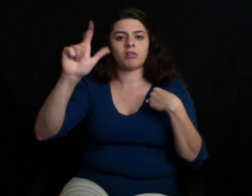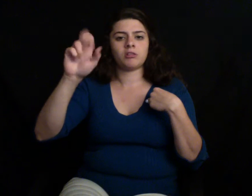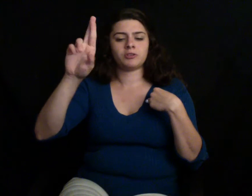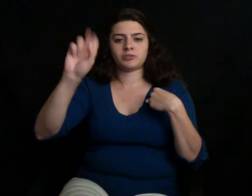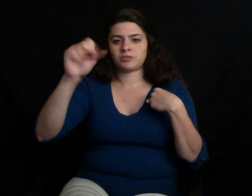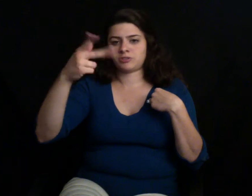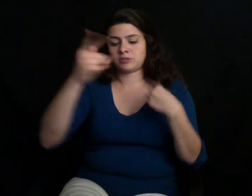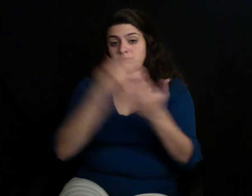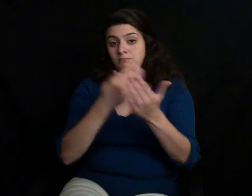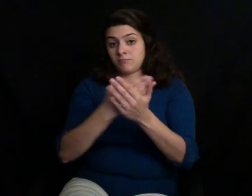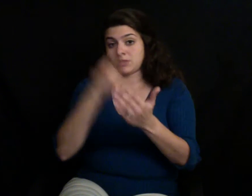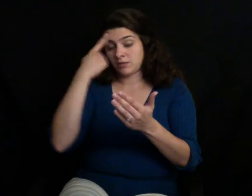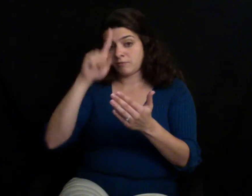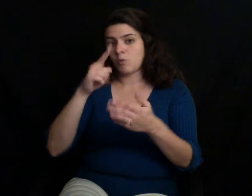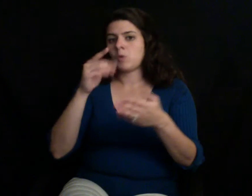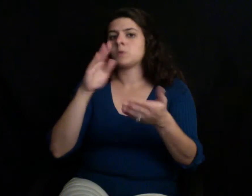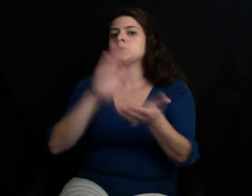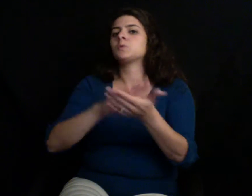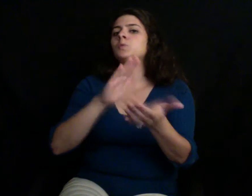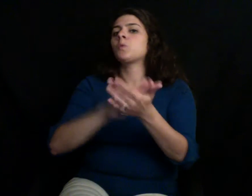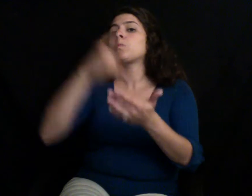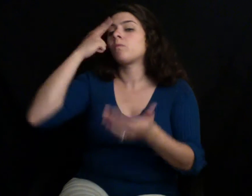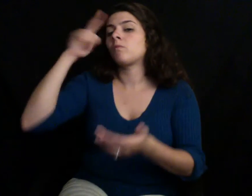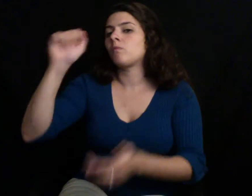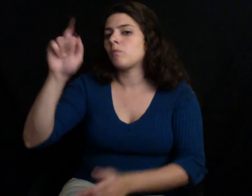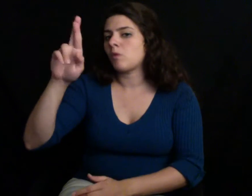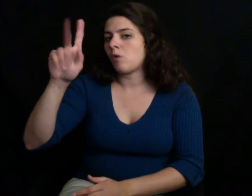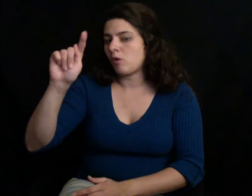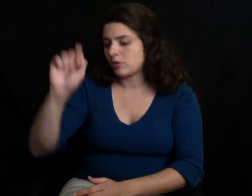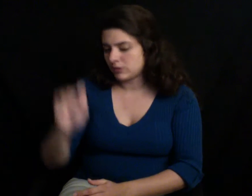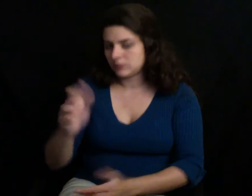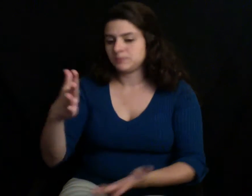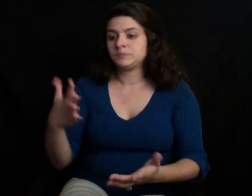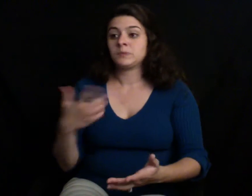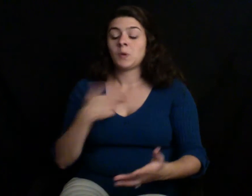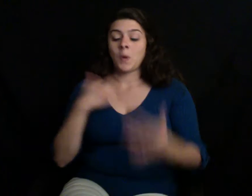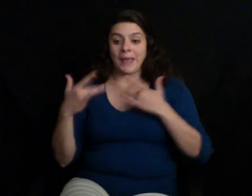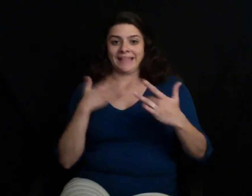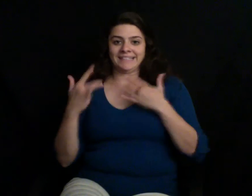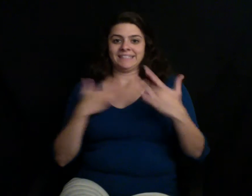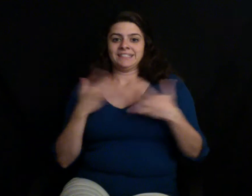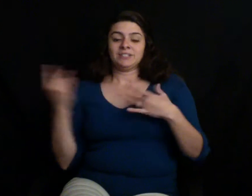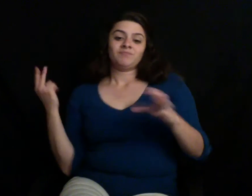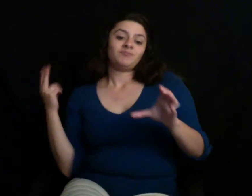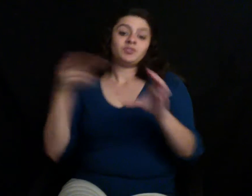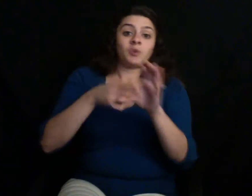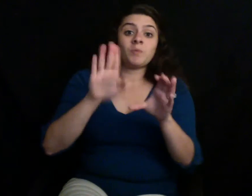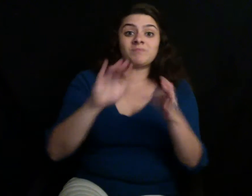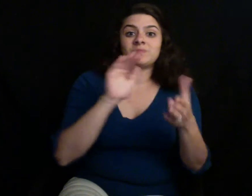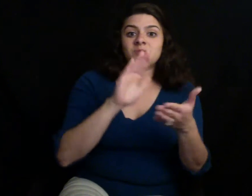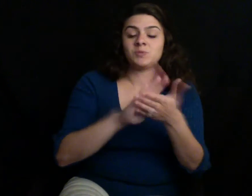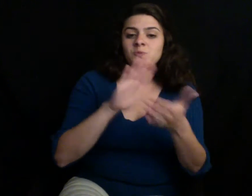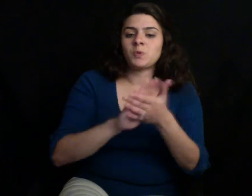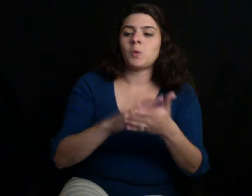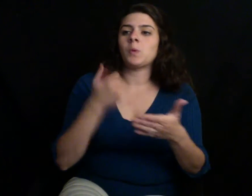went there, and all this other stuff. And I was like excited at the time. So I started to go to the School of the Arts and take up things like animation and just